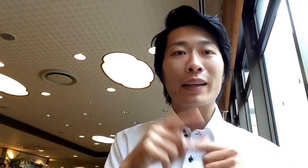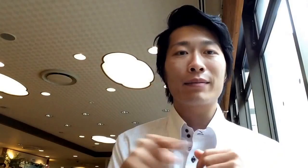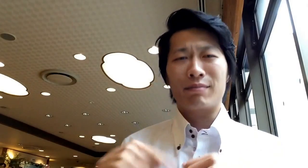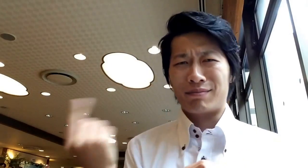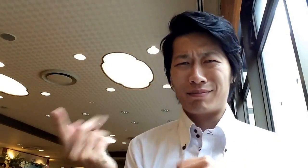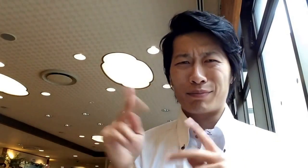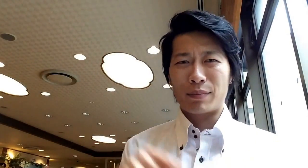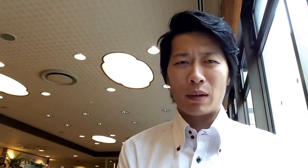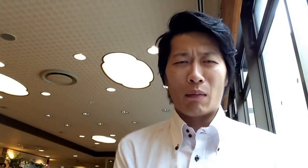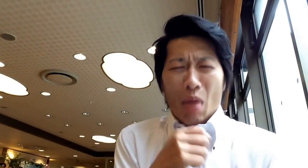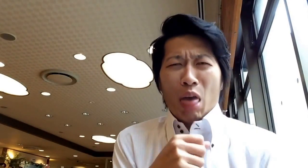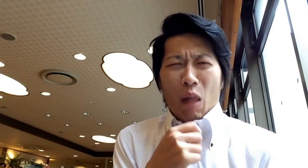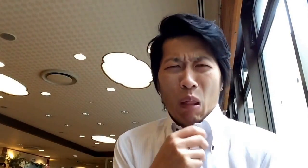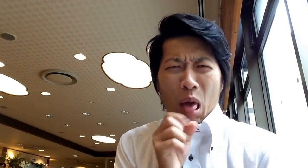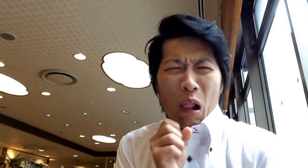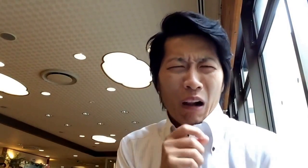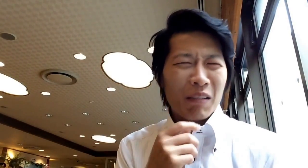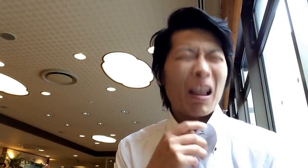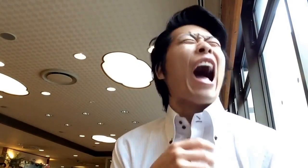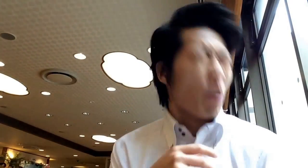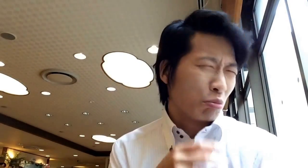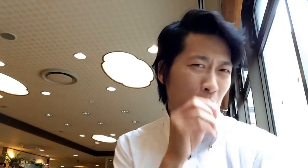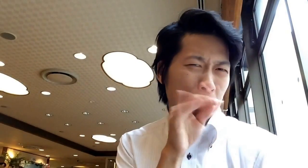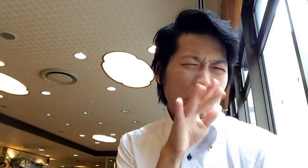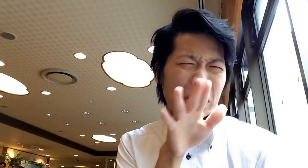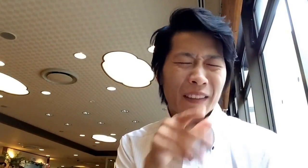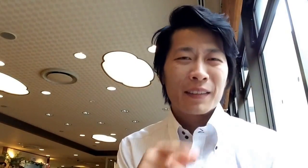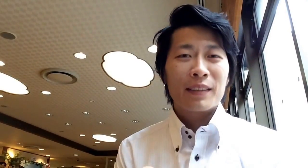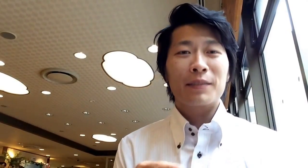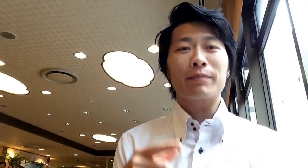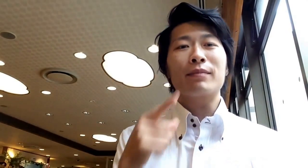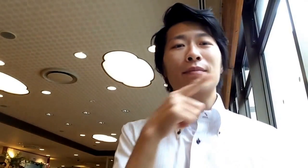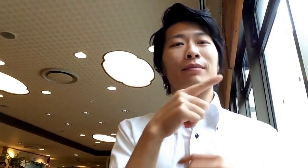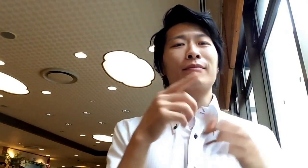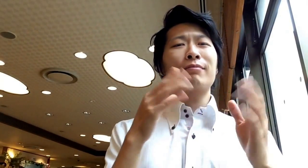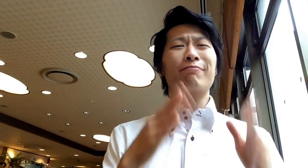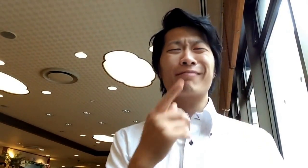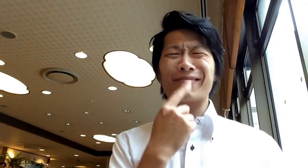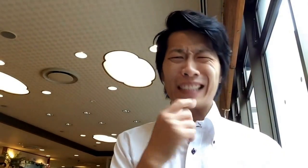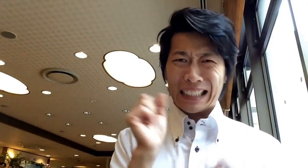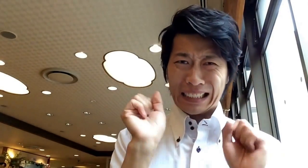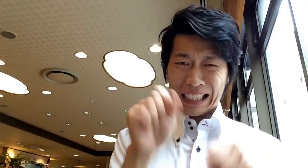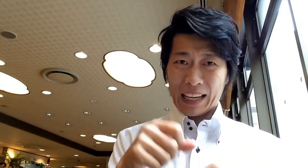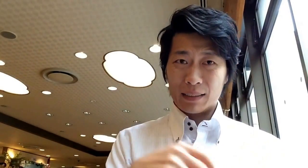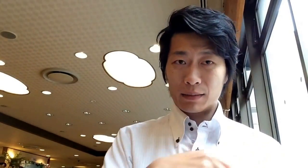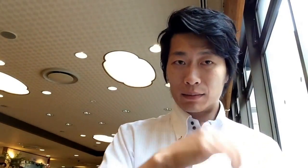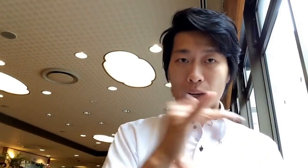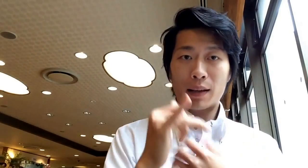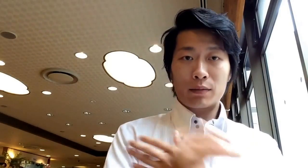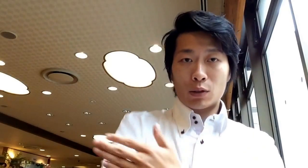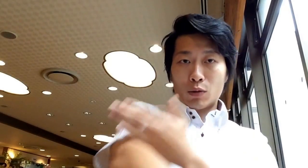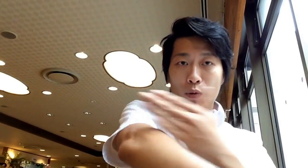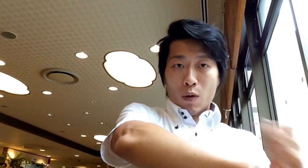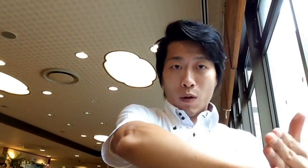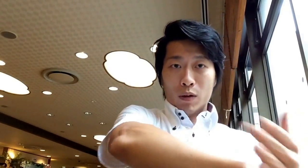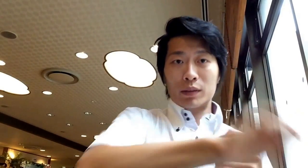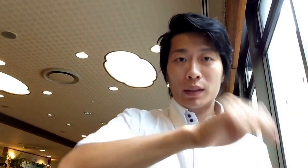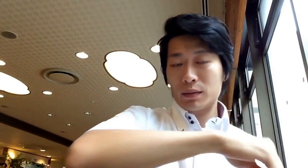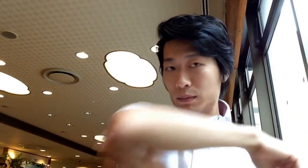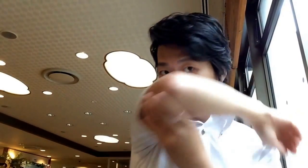So, when you're on a subway or a train or bus and somebody next to you sneezes, one of the